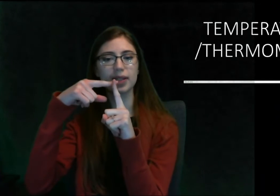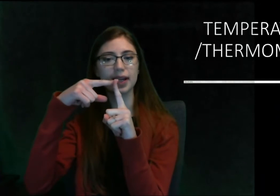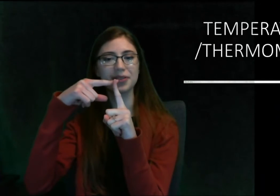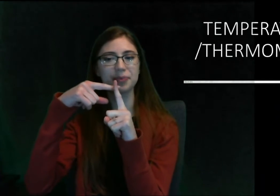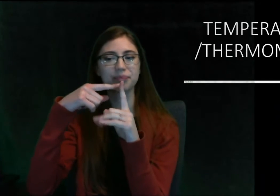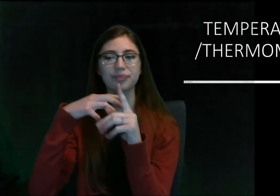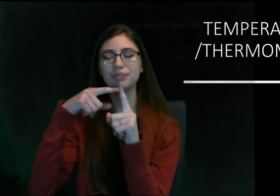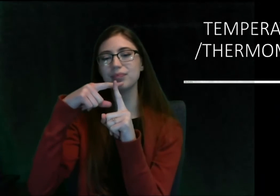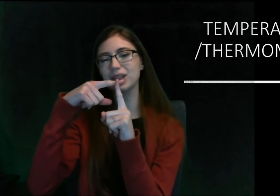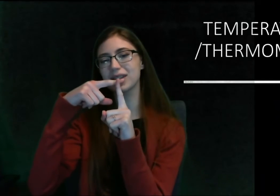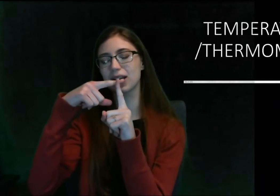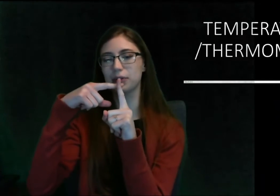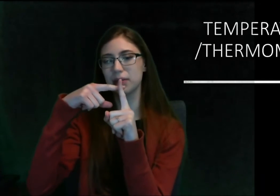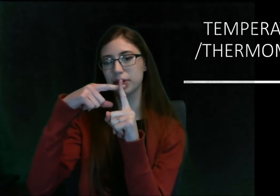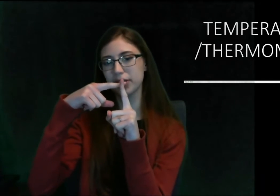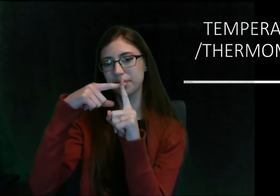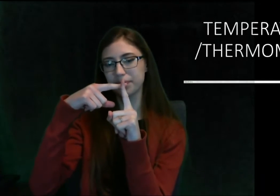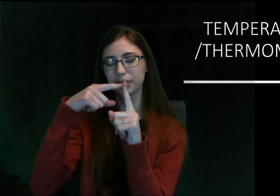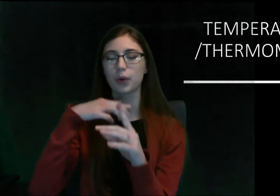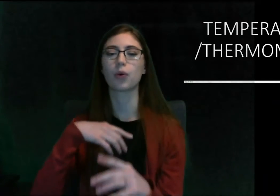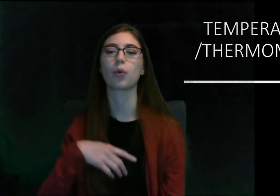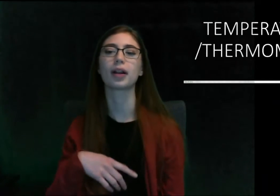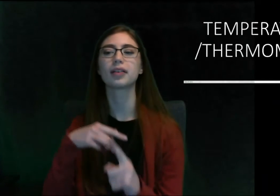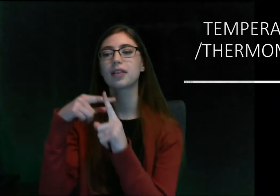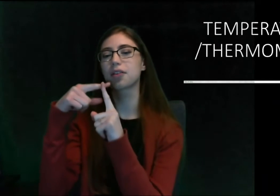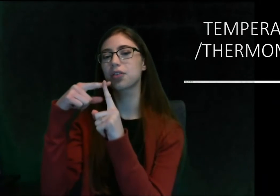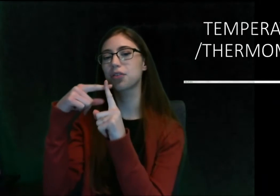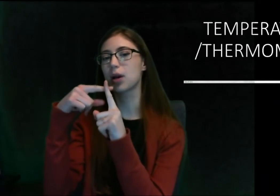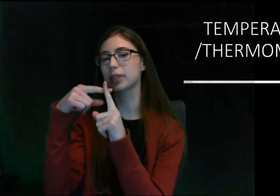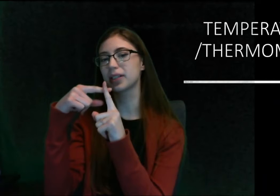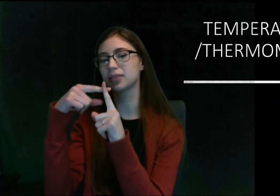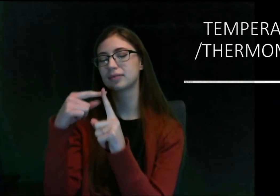down. So temperature or thermometer.